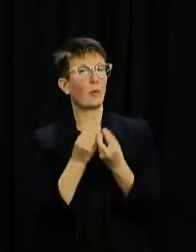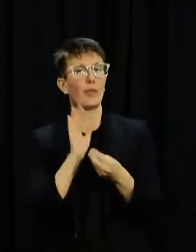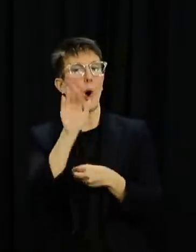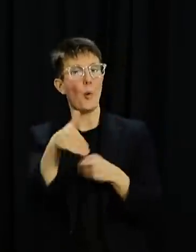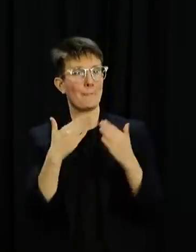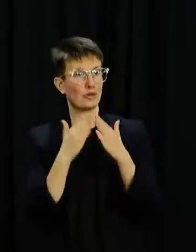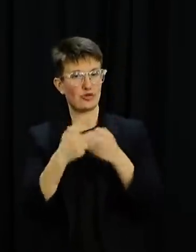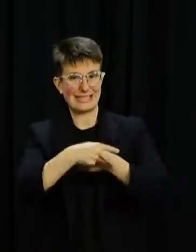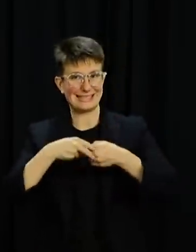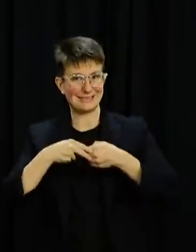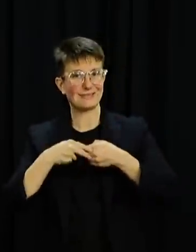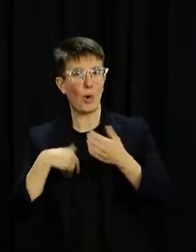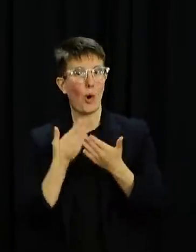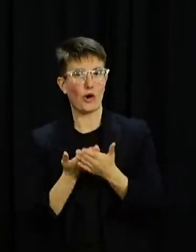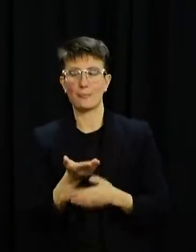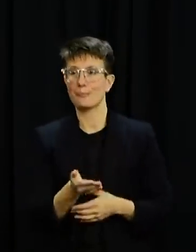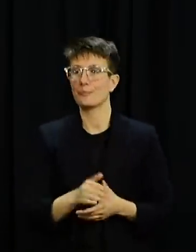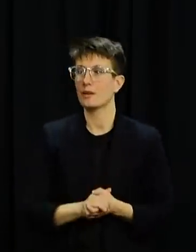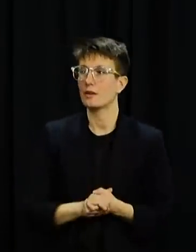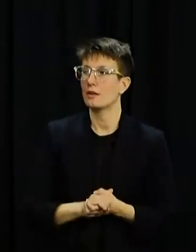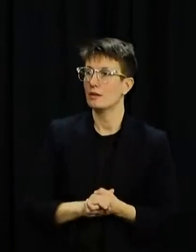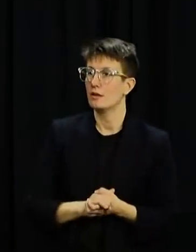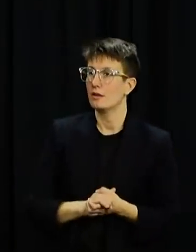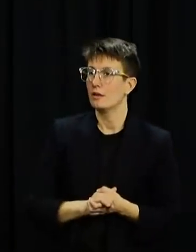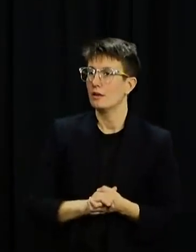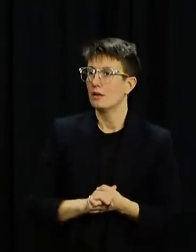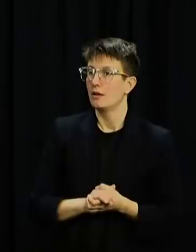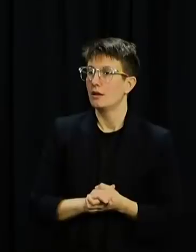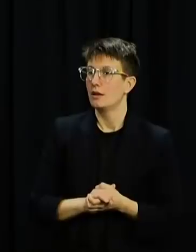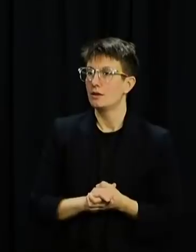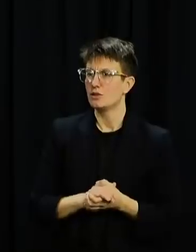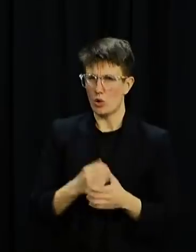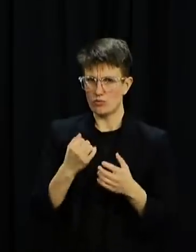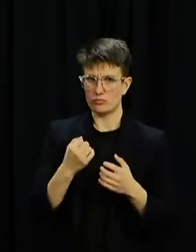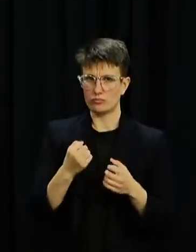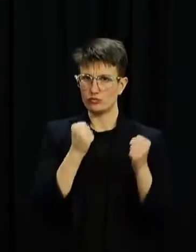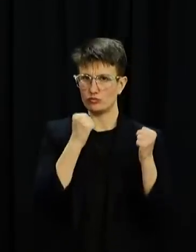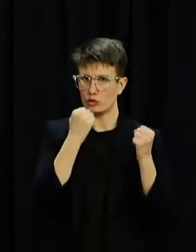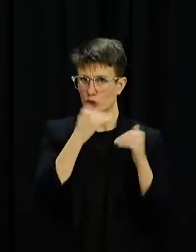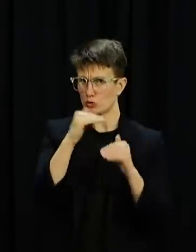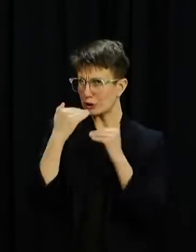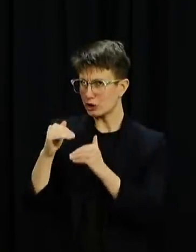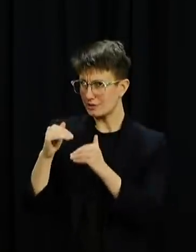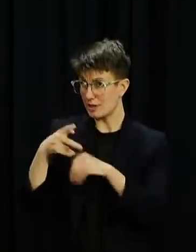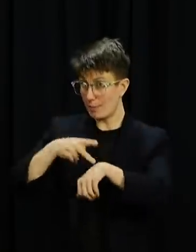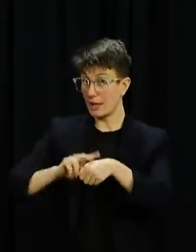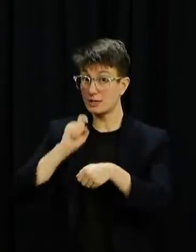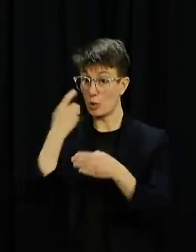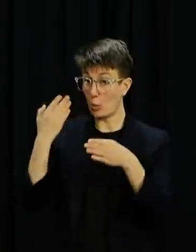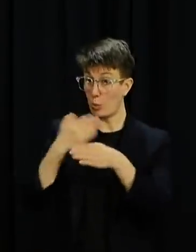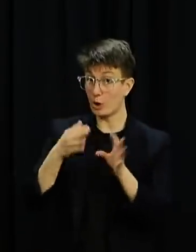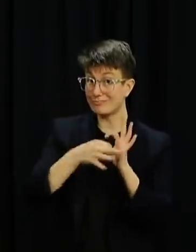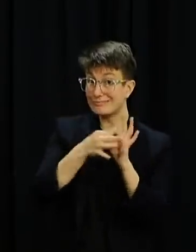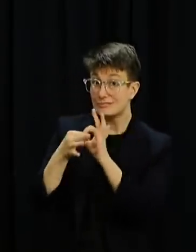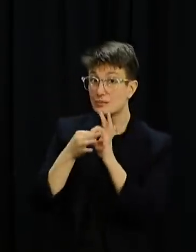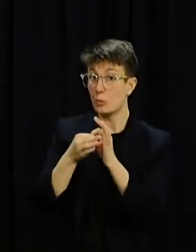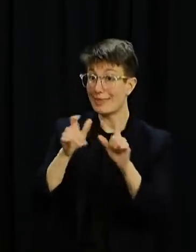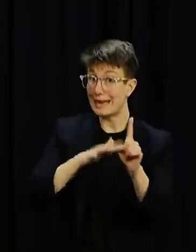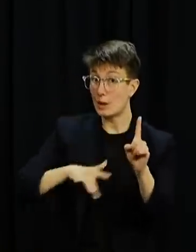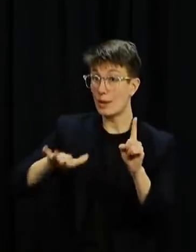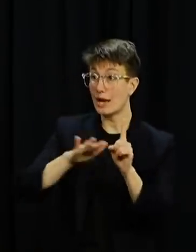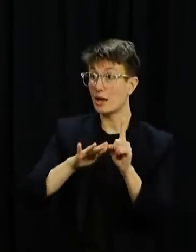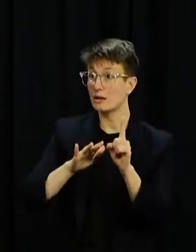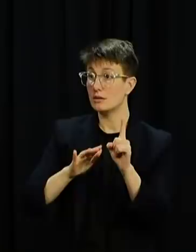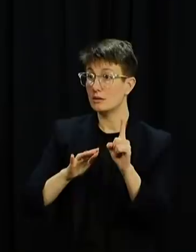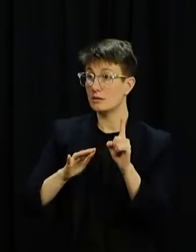to tangihanga restrictions, can we expect police to work with iwi in terms of no warrants